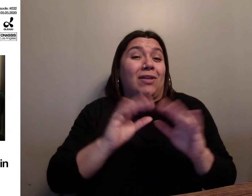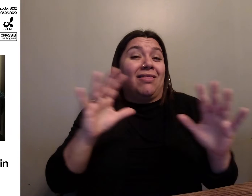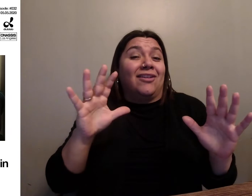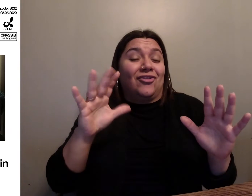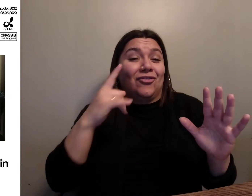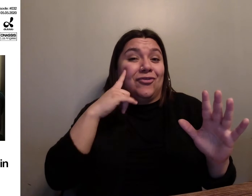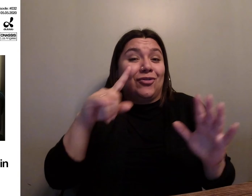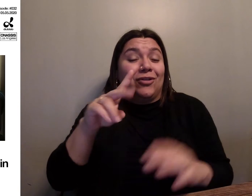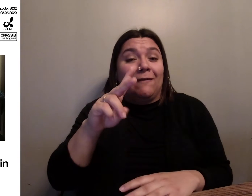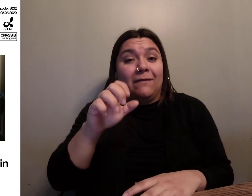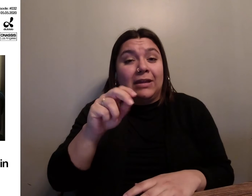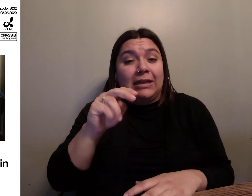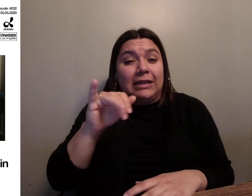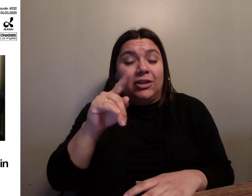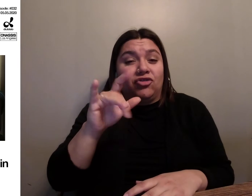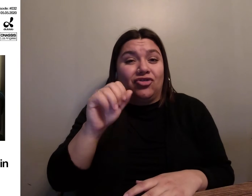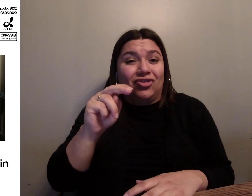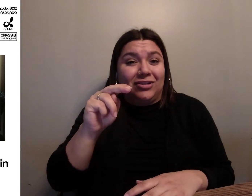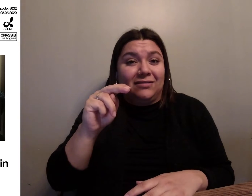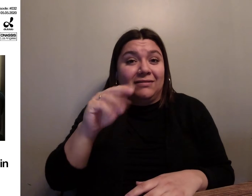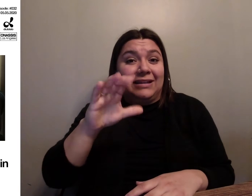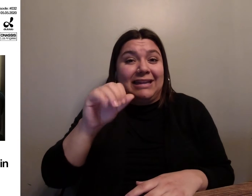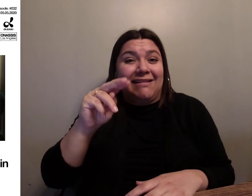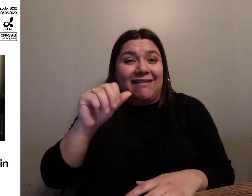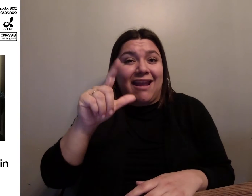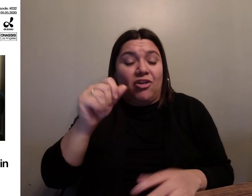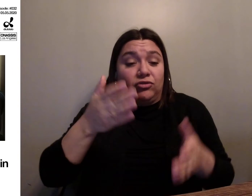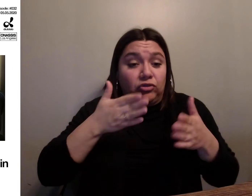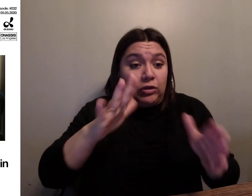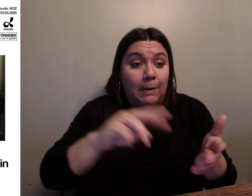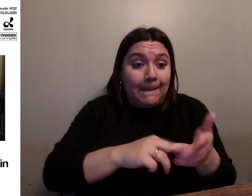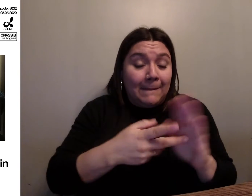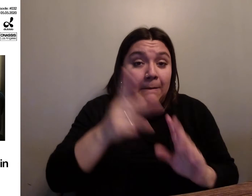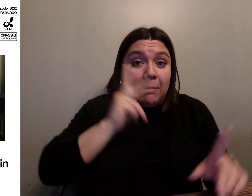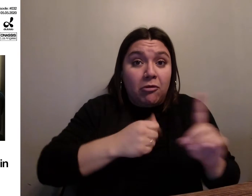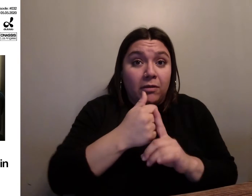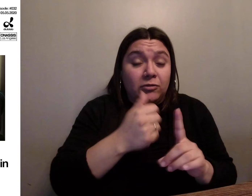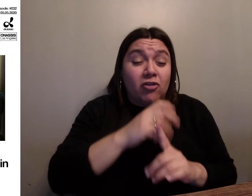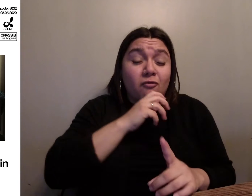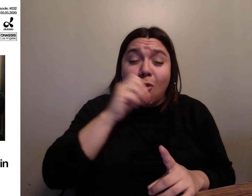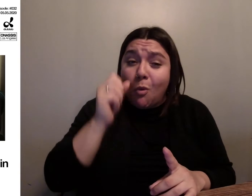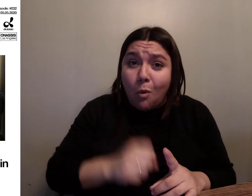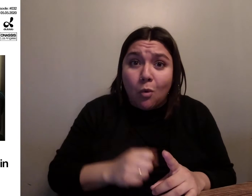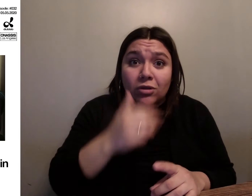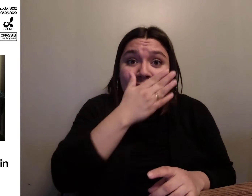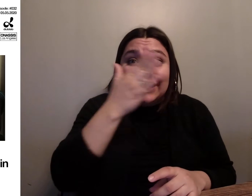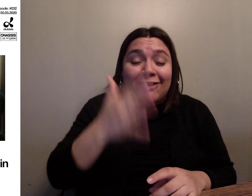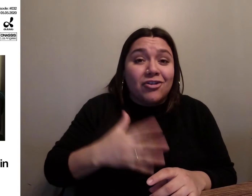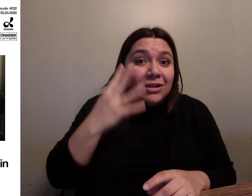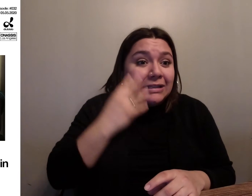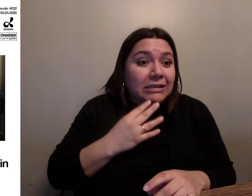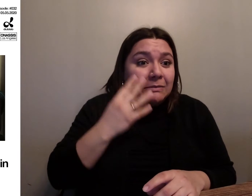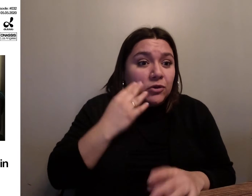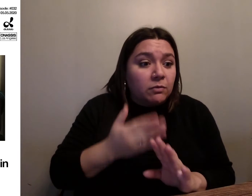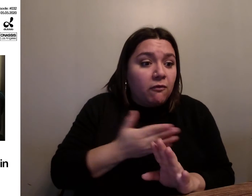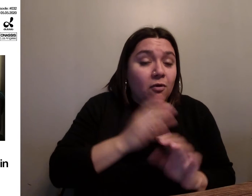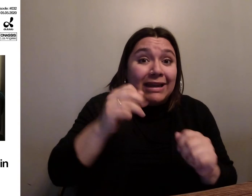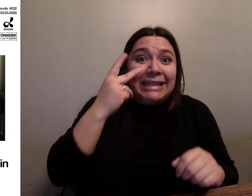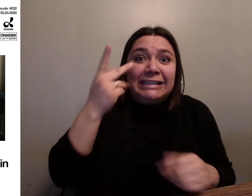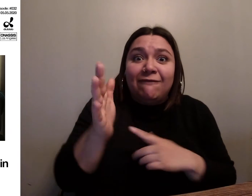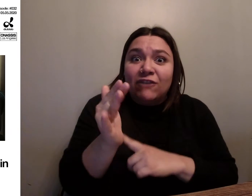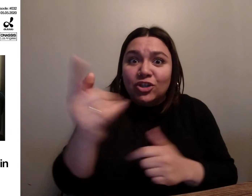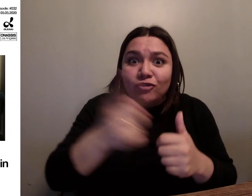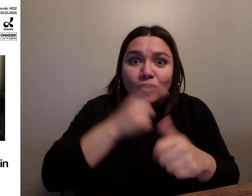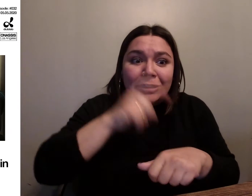old-timers who've never seen these things before can see fish for the first time. We're getting email from friends